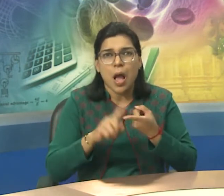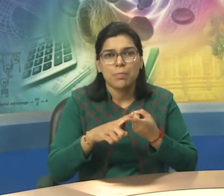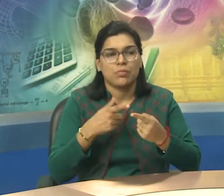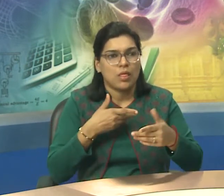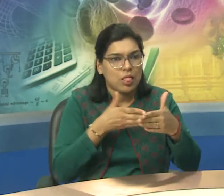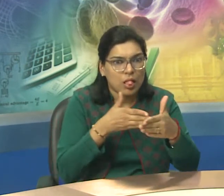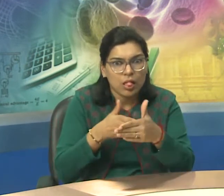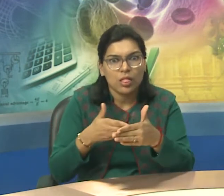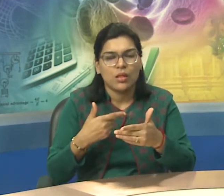Outsourcing